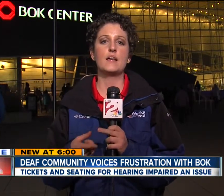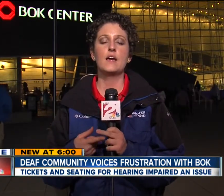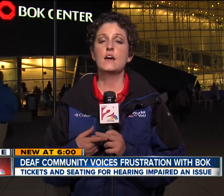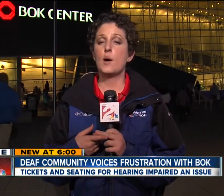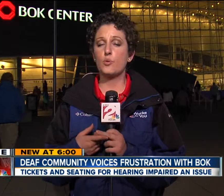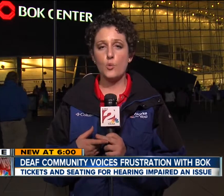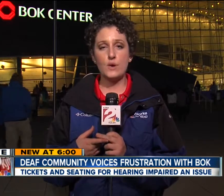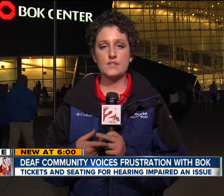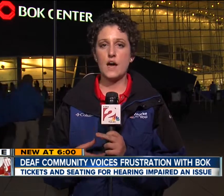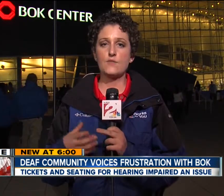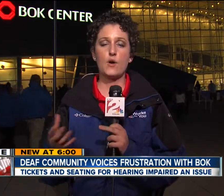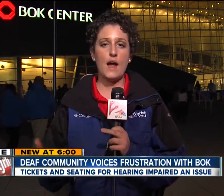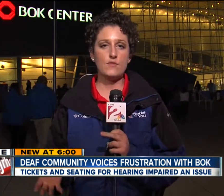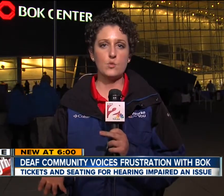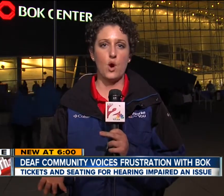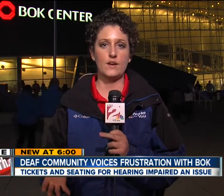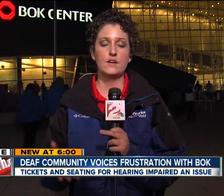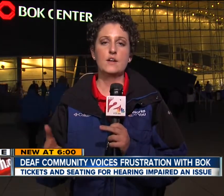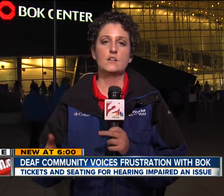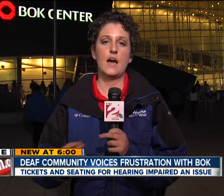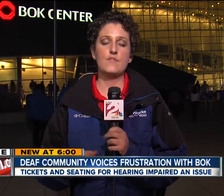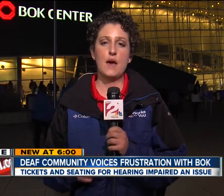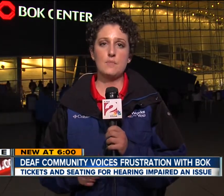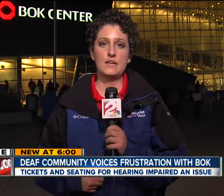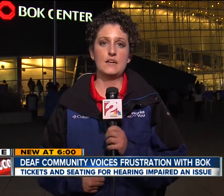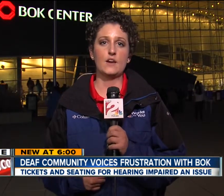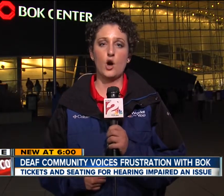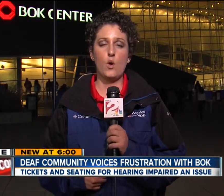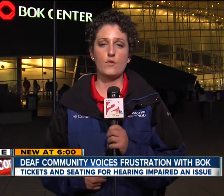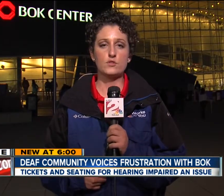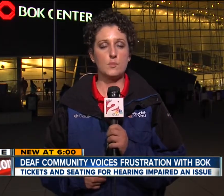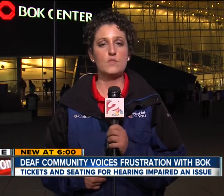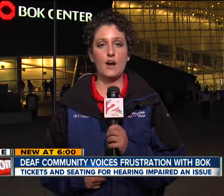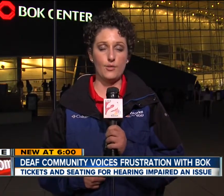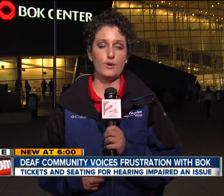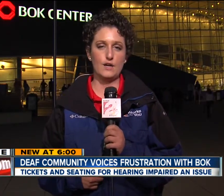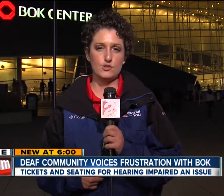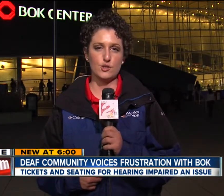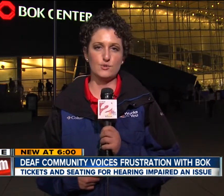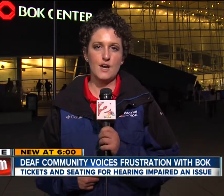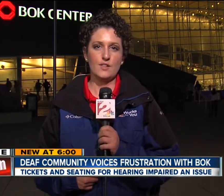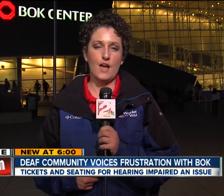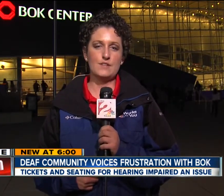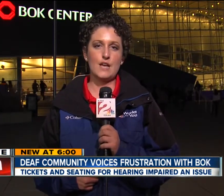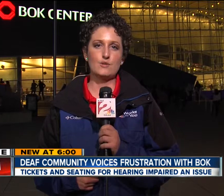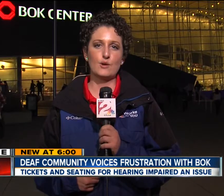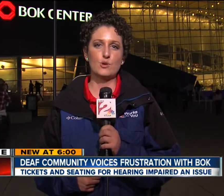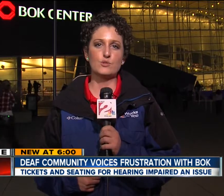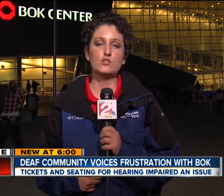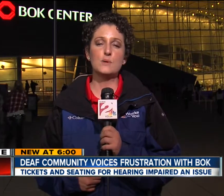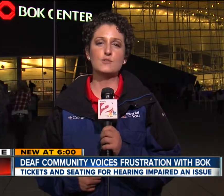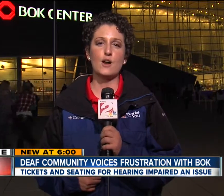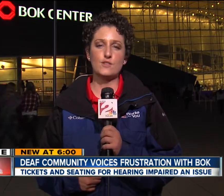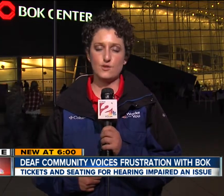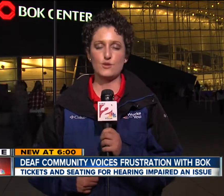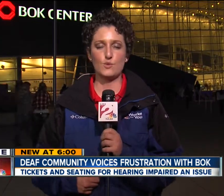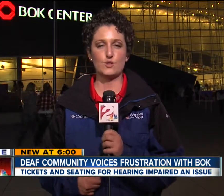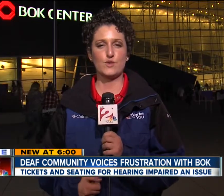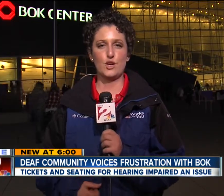appropriate time for everyone to have that meeting and go over some of the other issues. Live in downtown Tulsa, Jamil Doneth, 2NEWSWORKS for you.